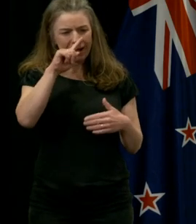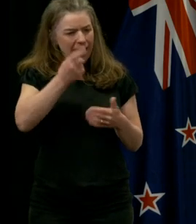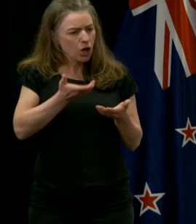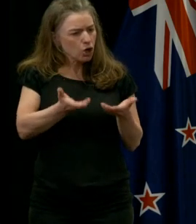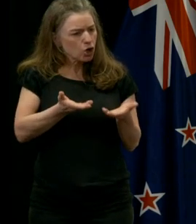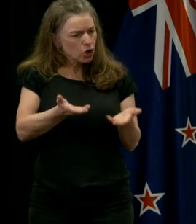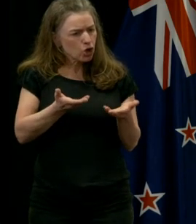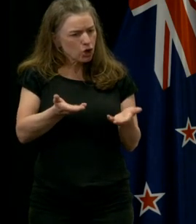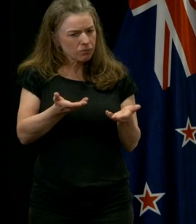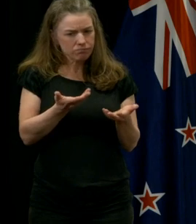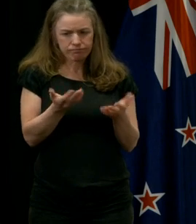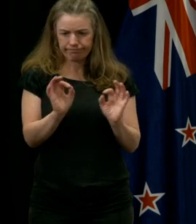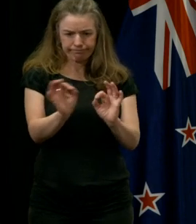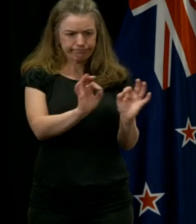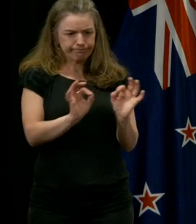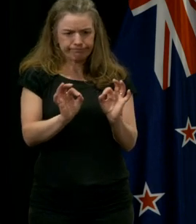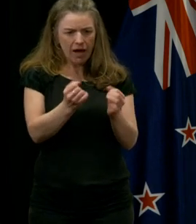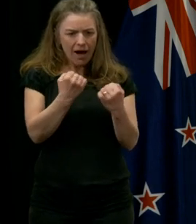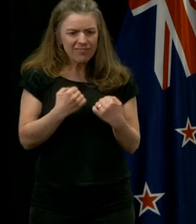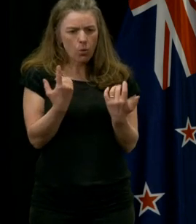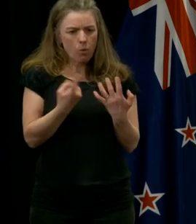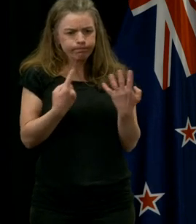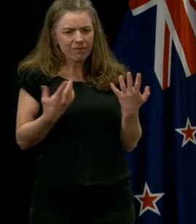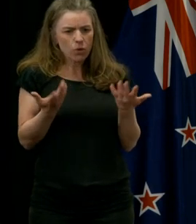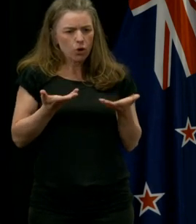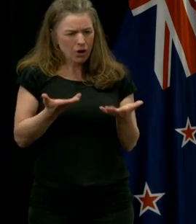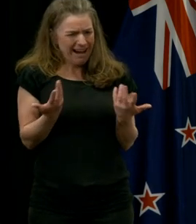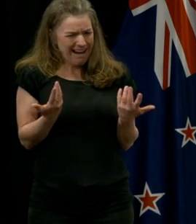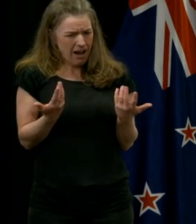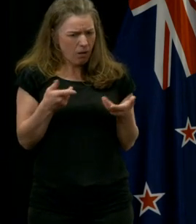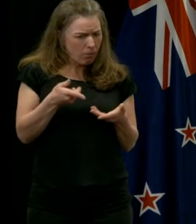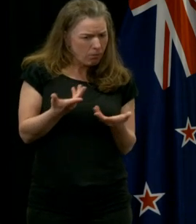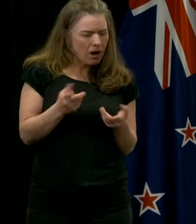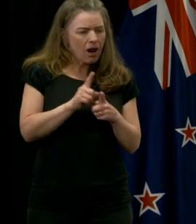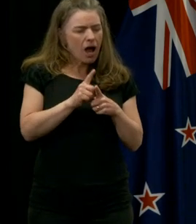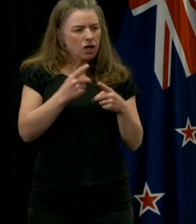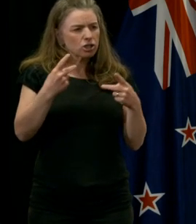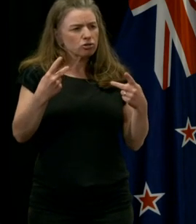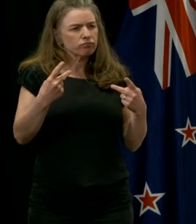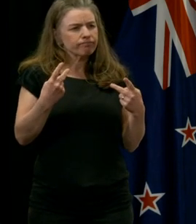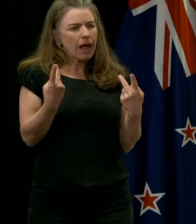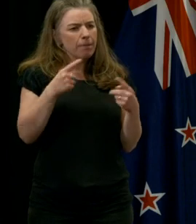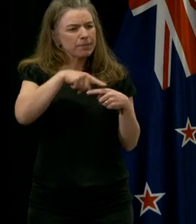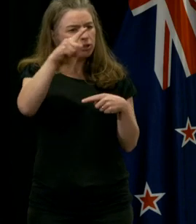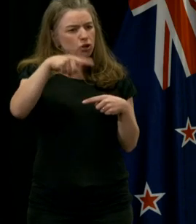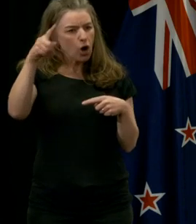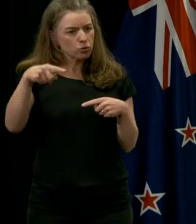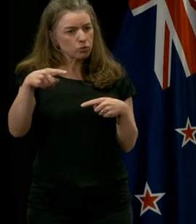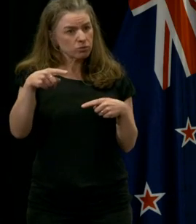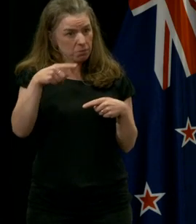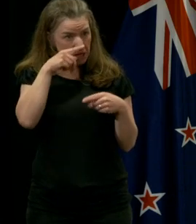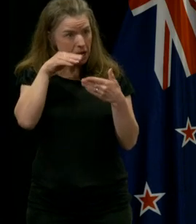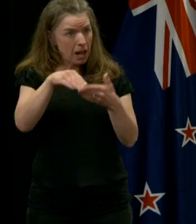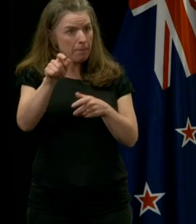in a position to cook, and what they might do during this period? For example, a big restaurant chain like McDonald's having a drive-through facility,